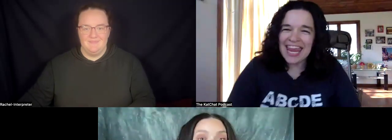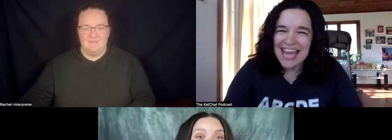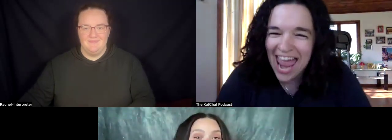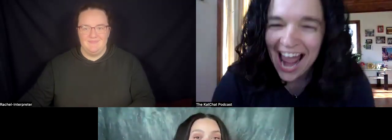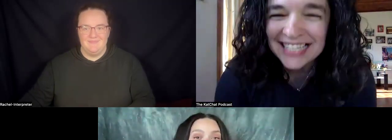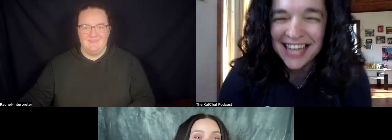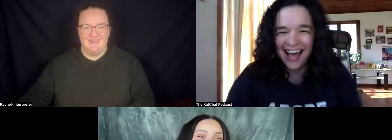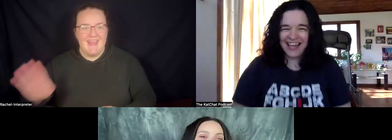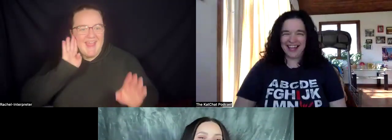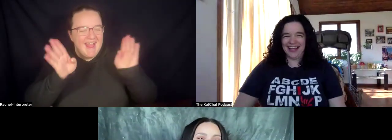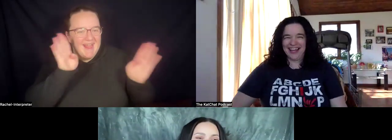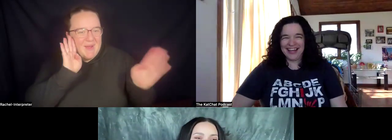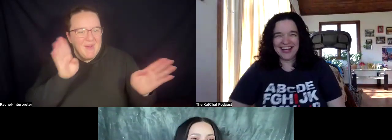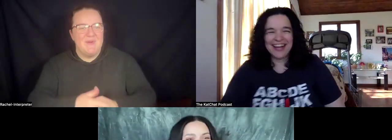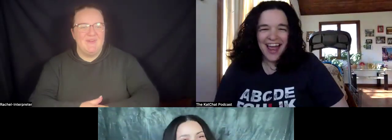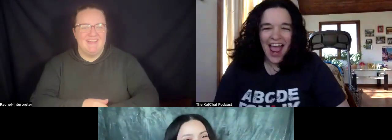Kat, Hi.